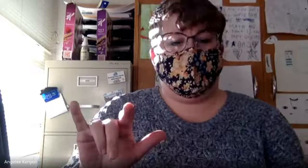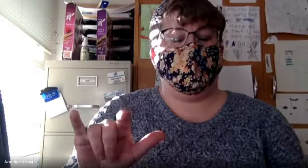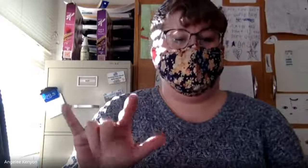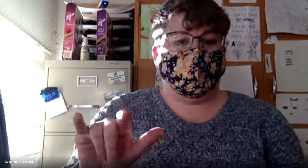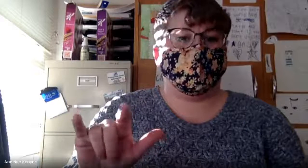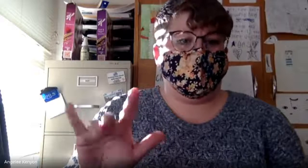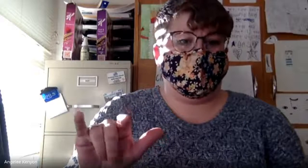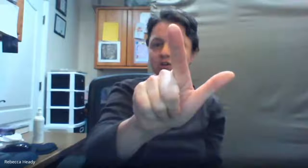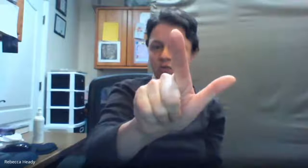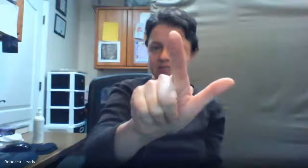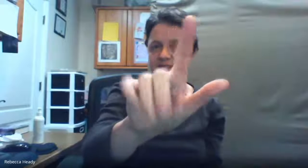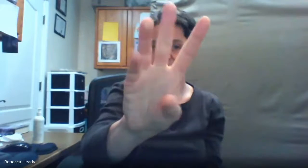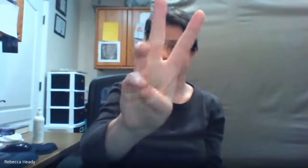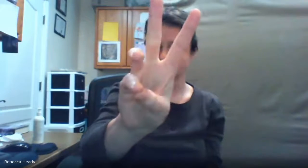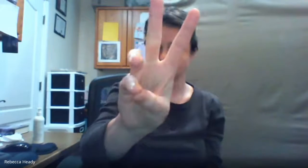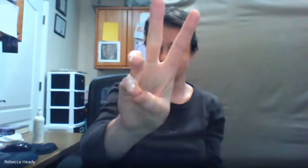Okay. 25, 26,